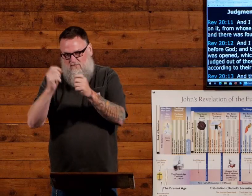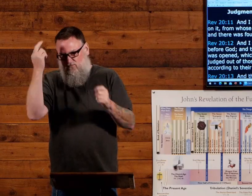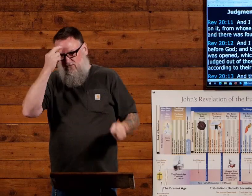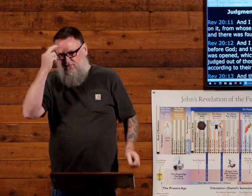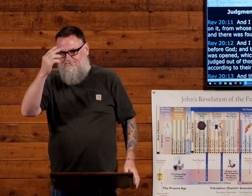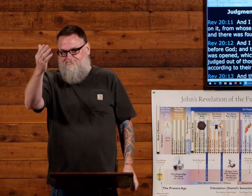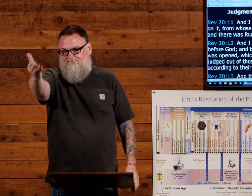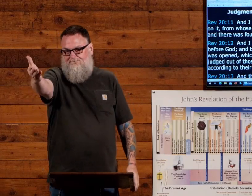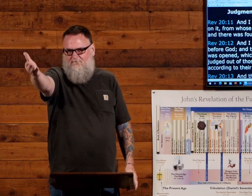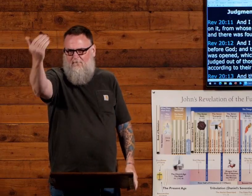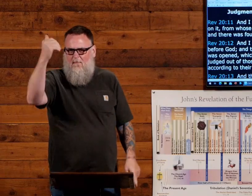cause distraction.